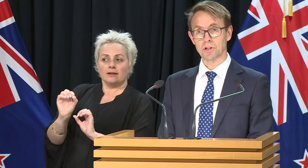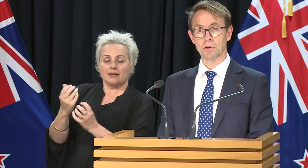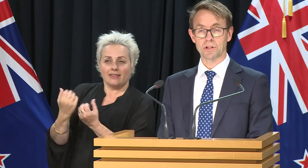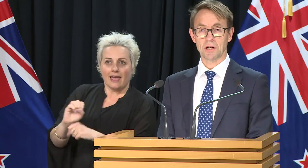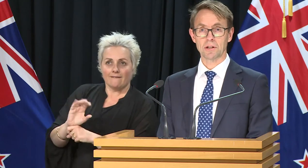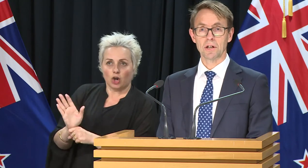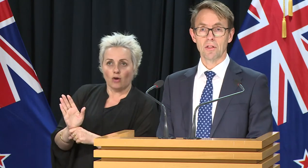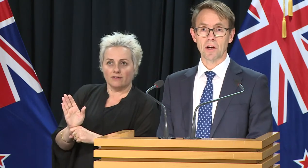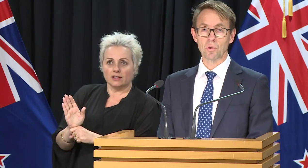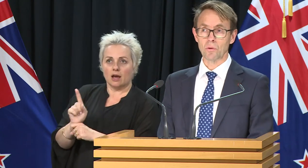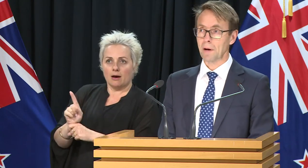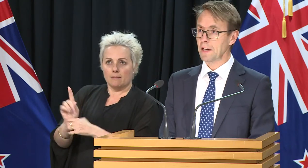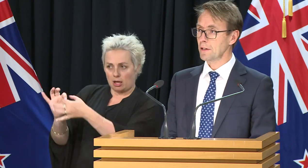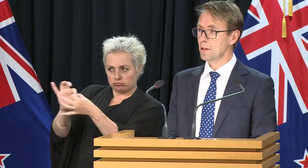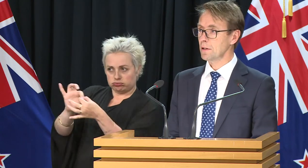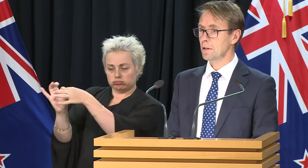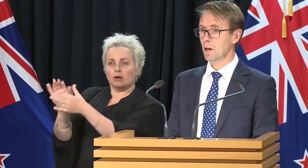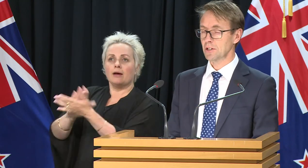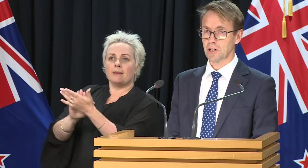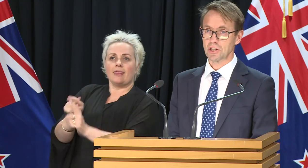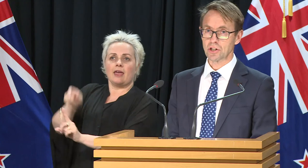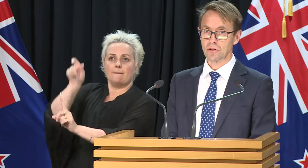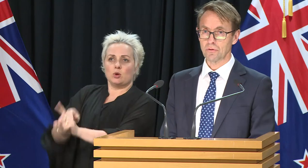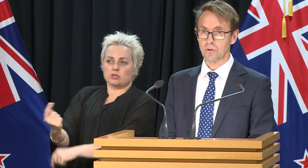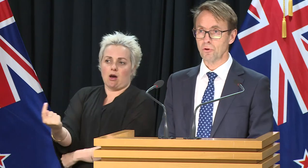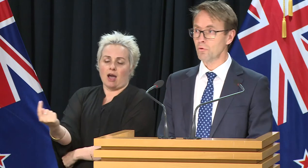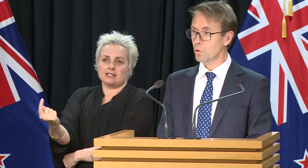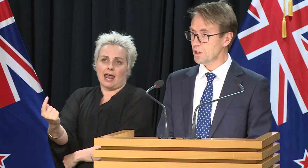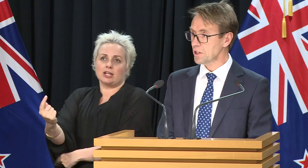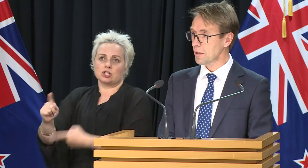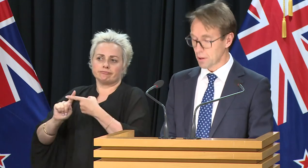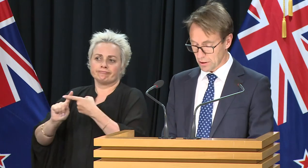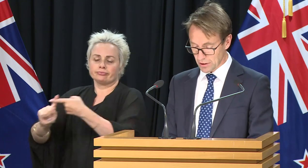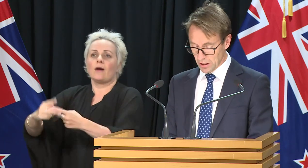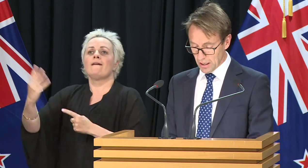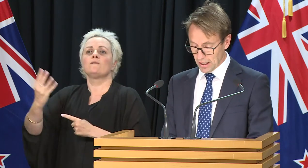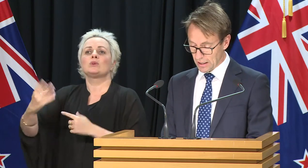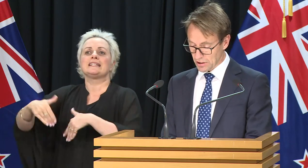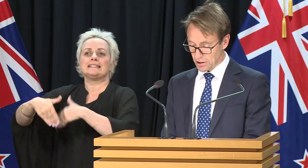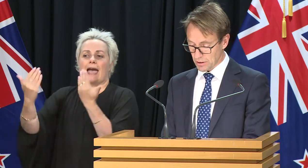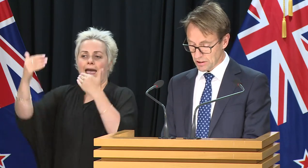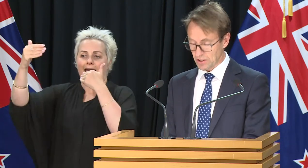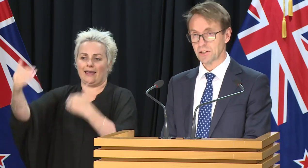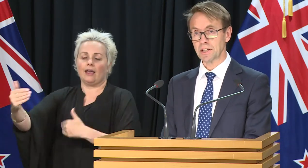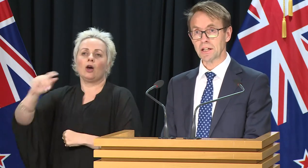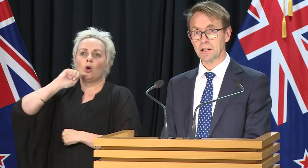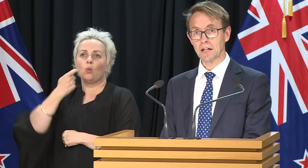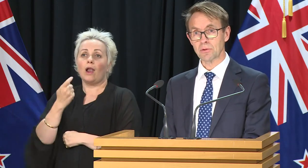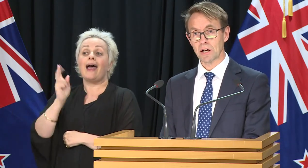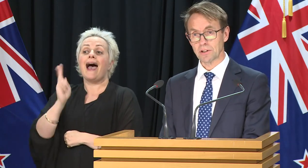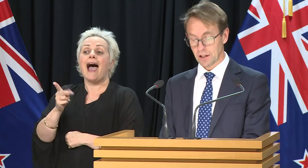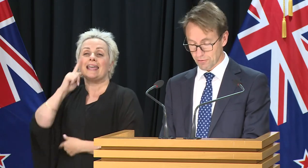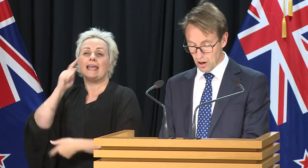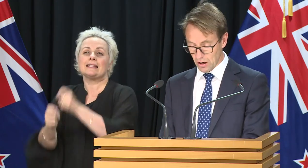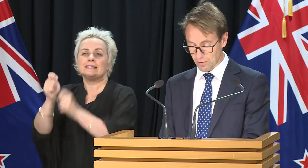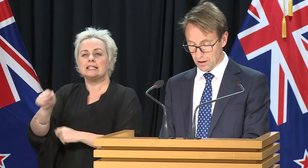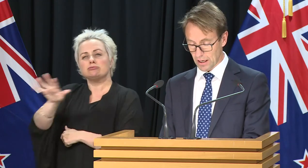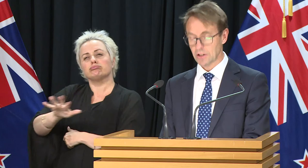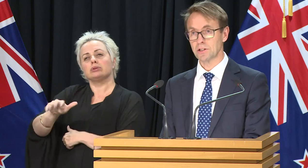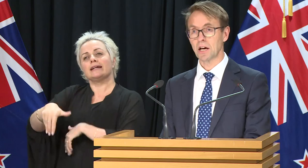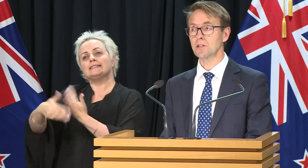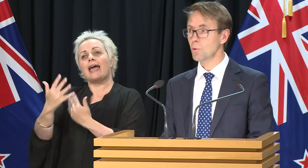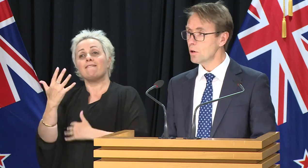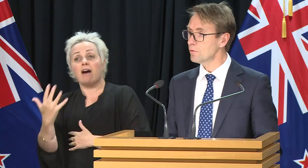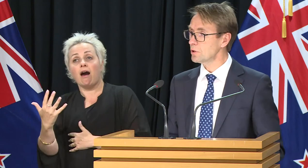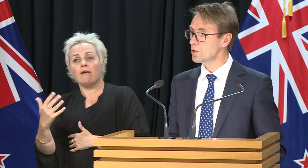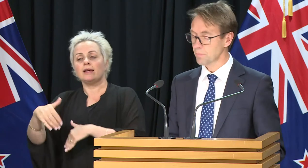a close contact, they will remain in isolation for the full 14-day period and be tested again at around day 5